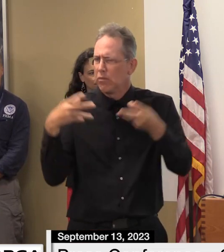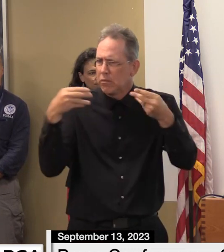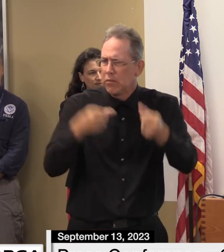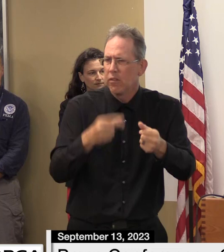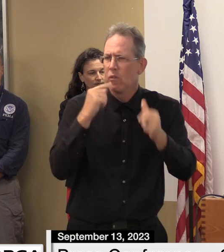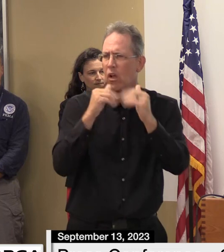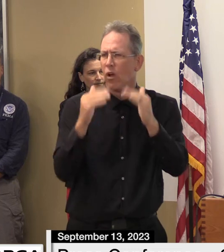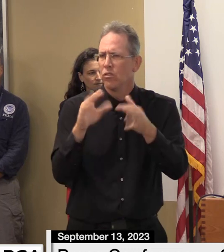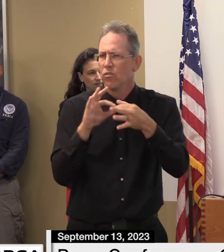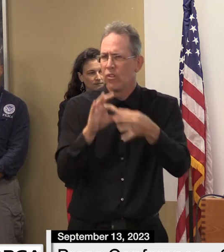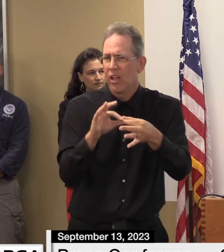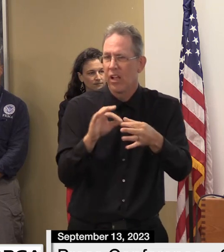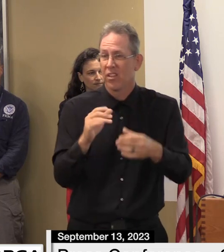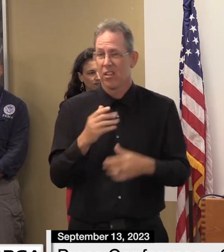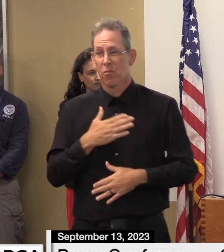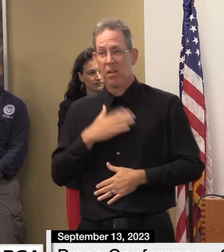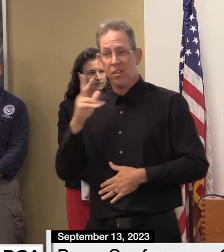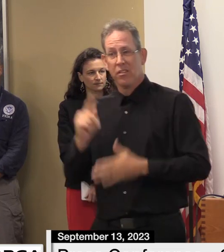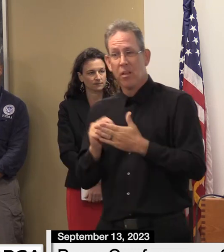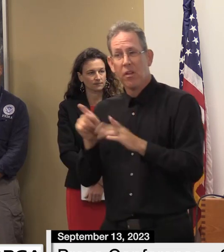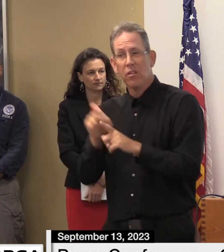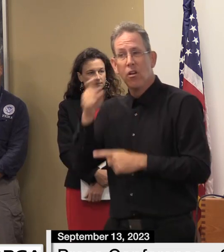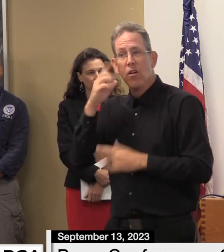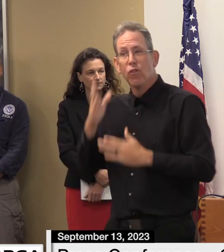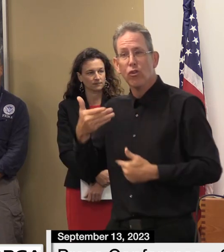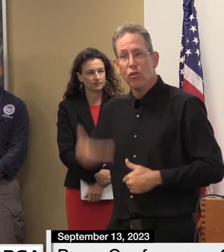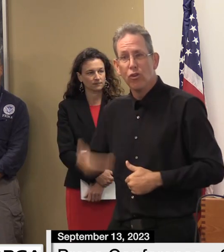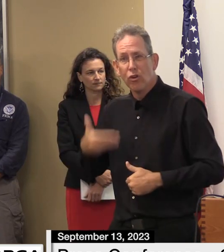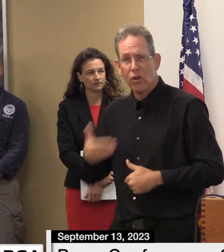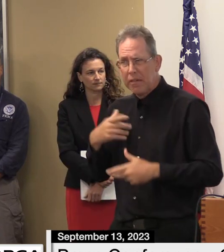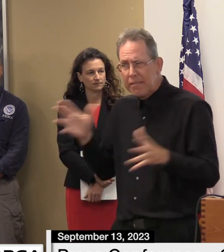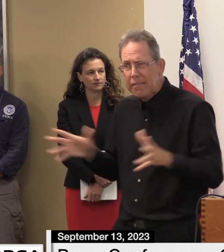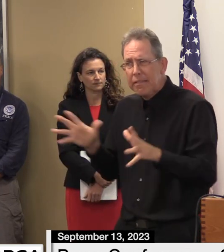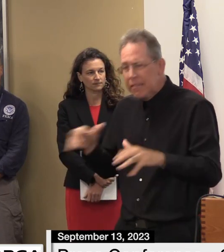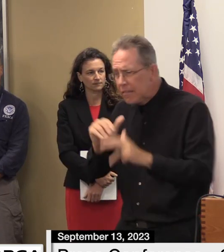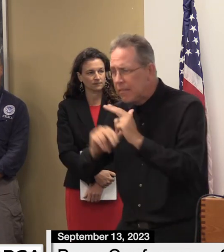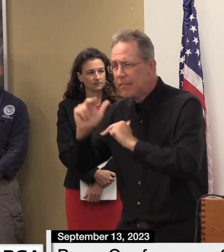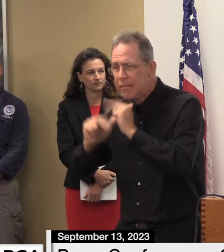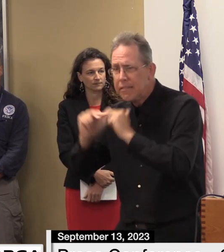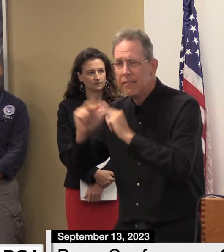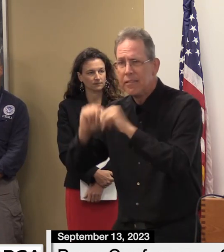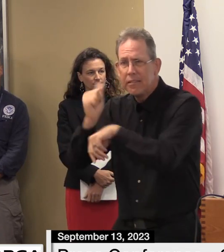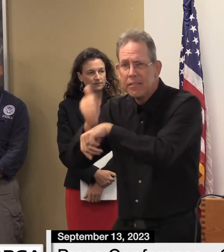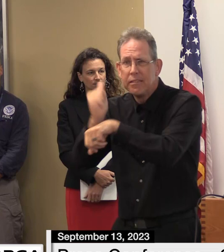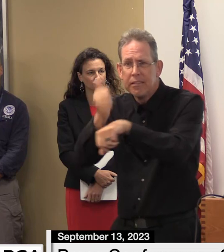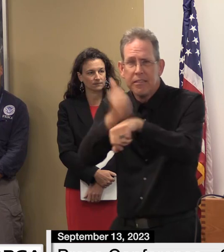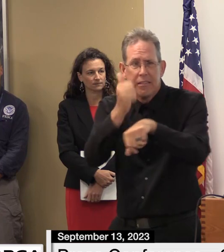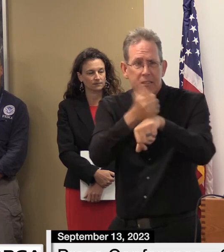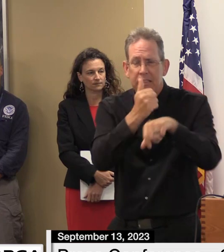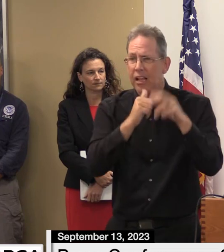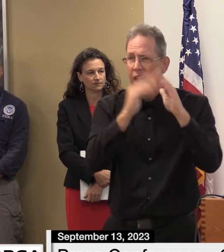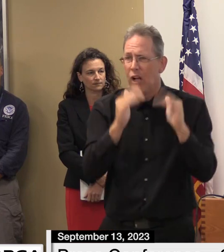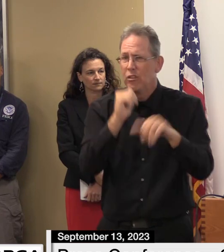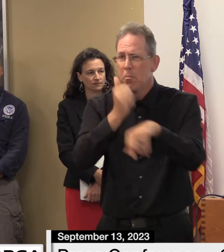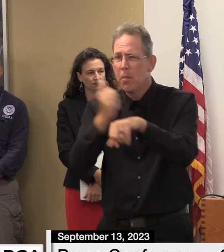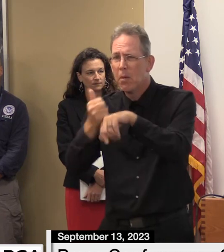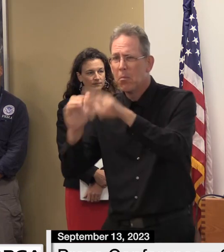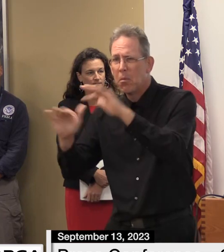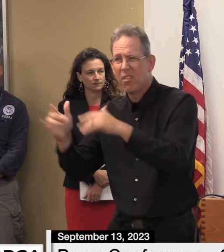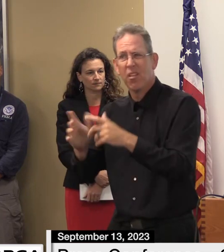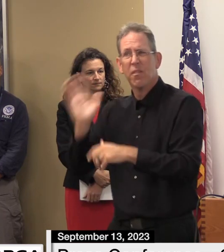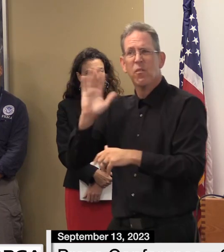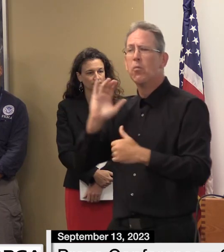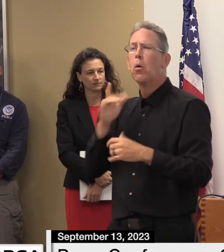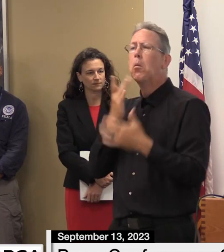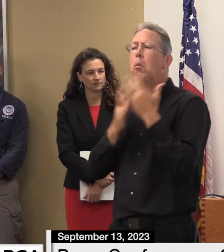seen a historic level of housing construction and more new units coming online than we've seen in decades. But